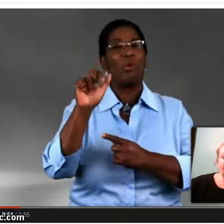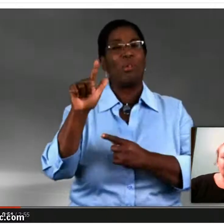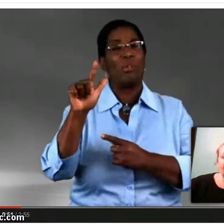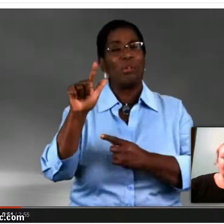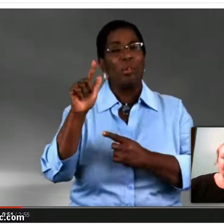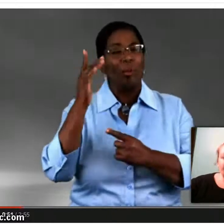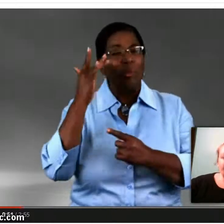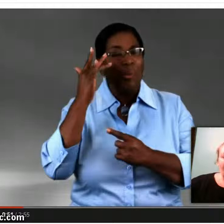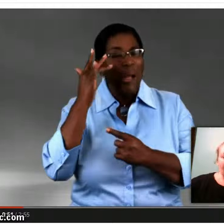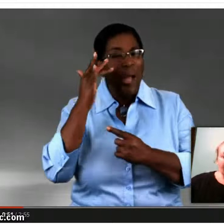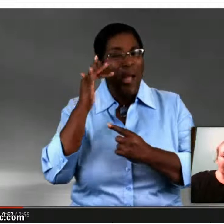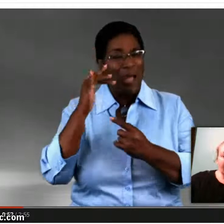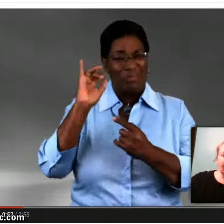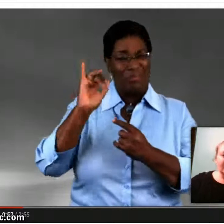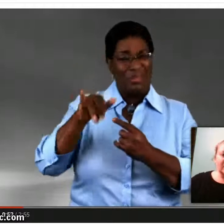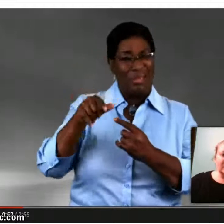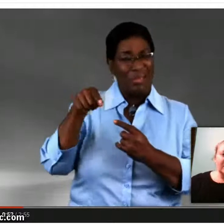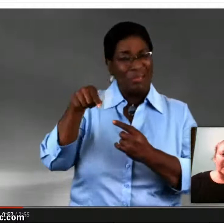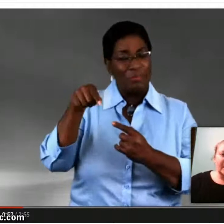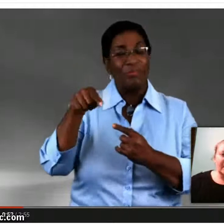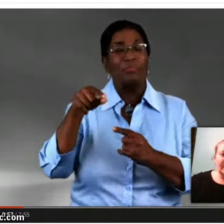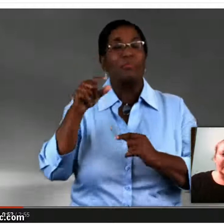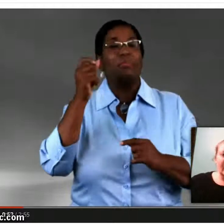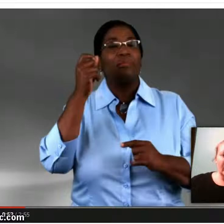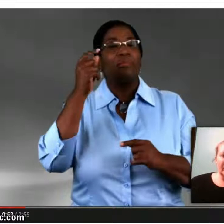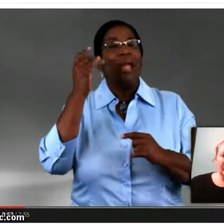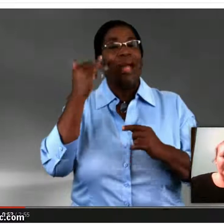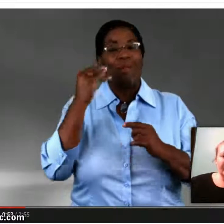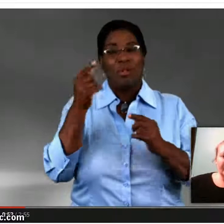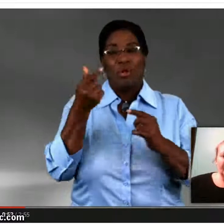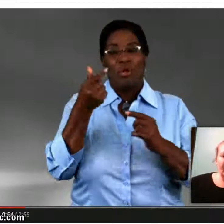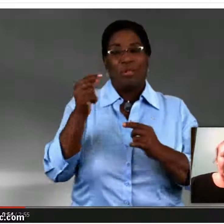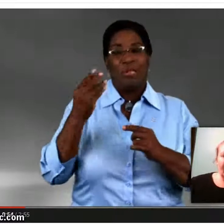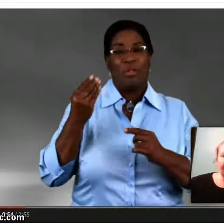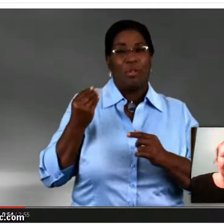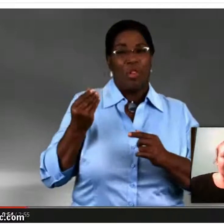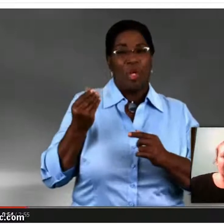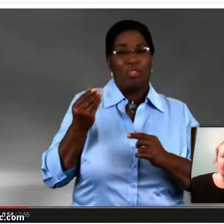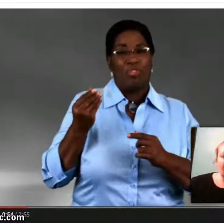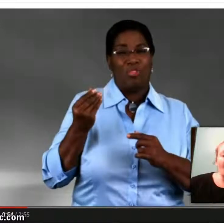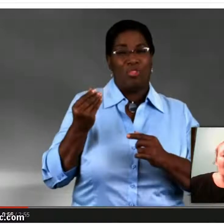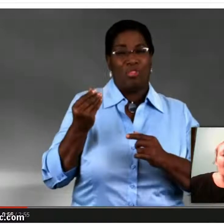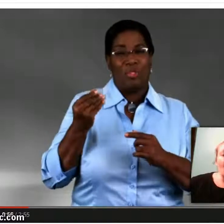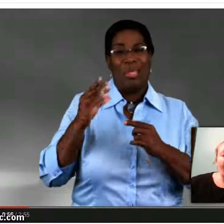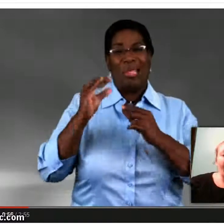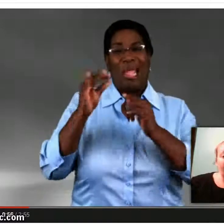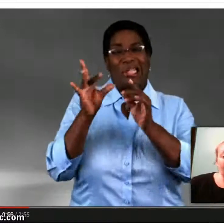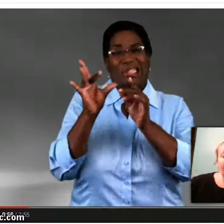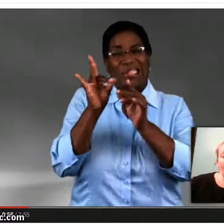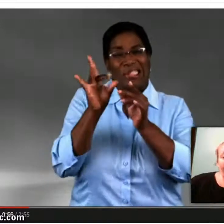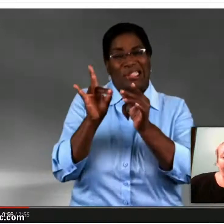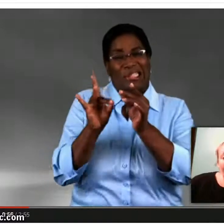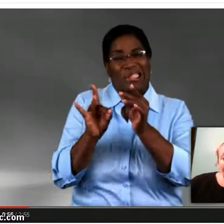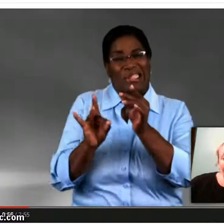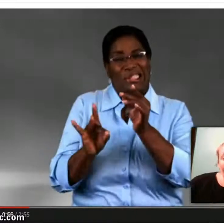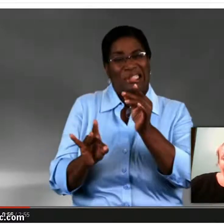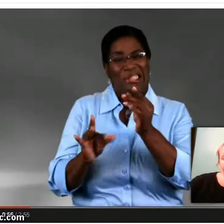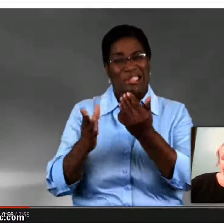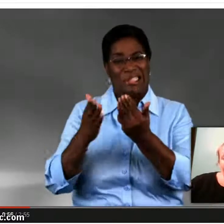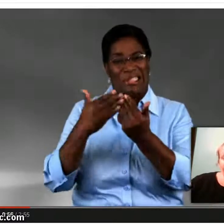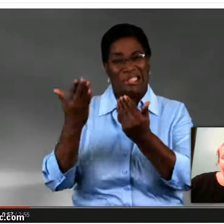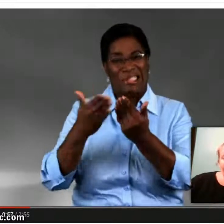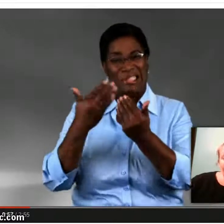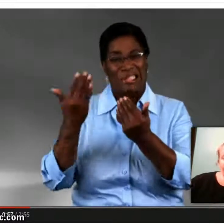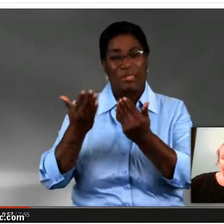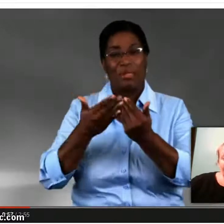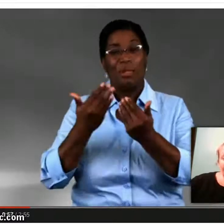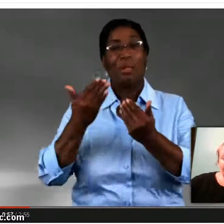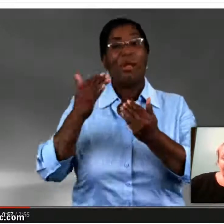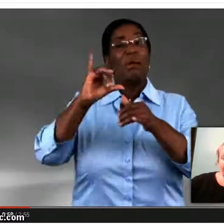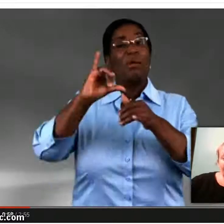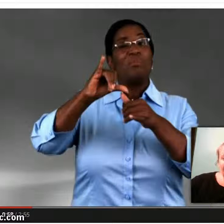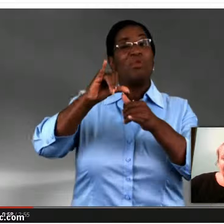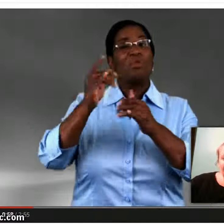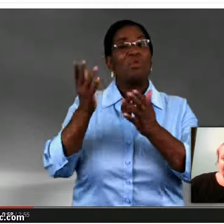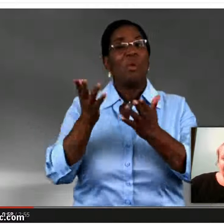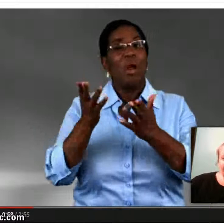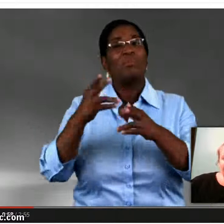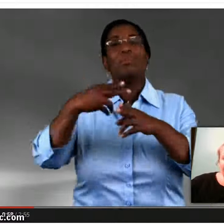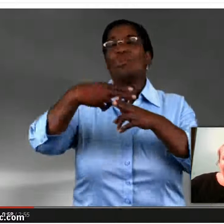The other part is what you need for the stem. Wire, like a wire gauge. You know, like the thin that's easy to